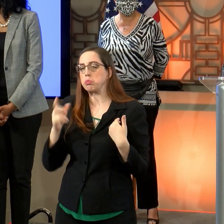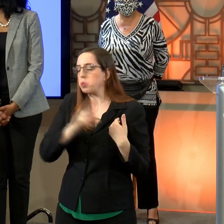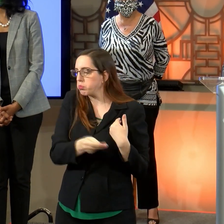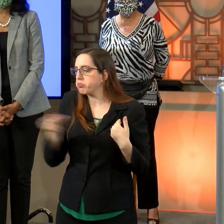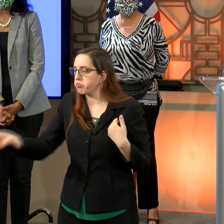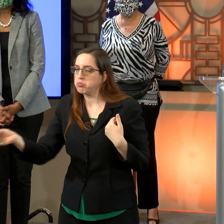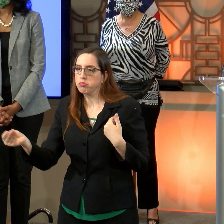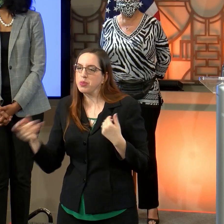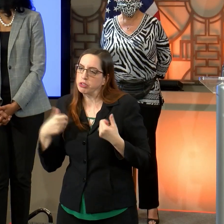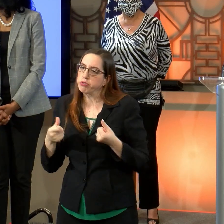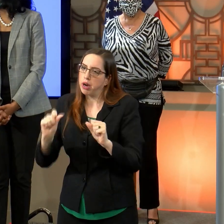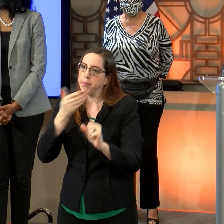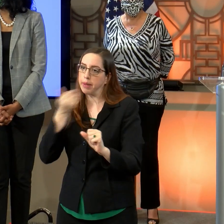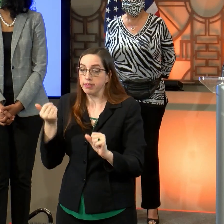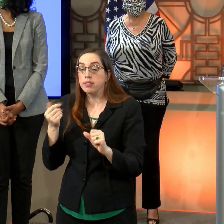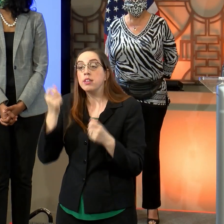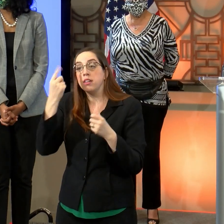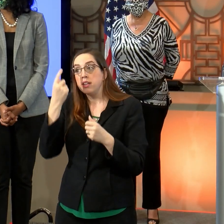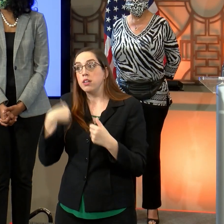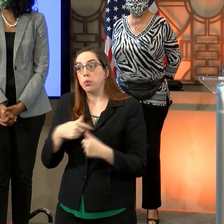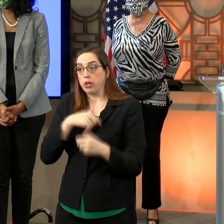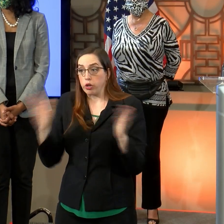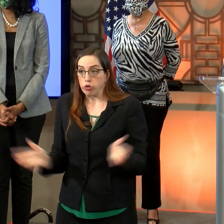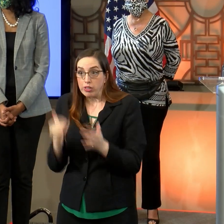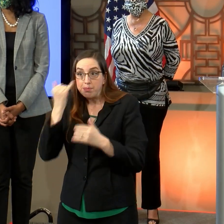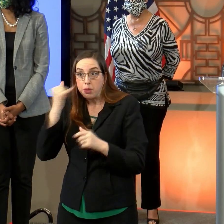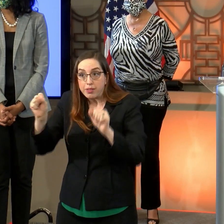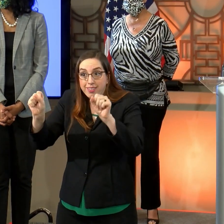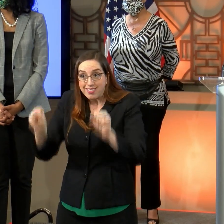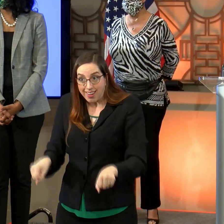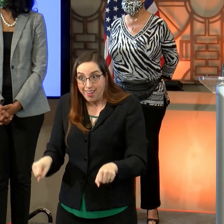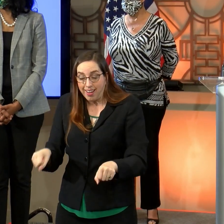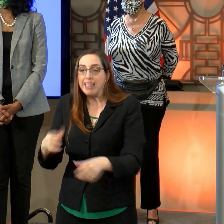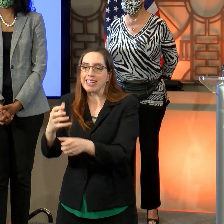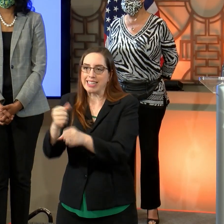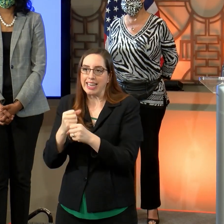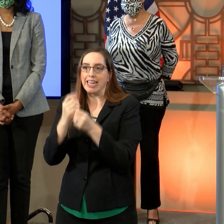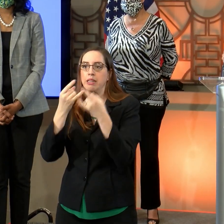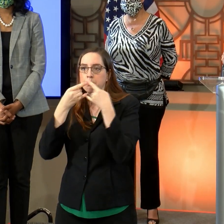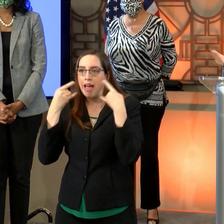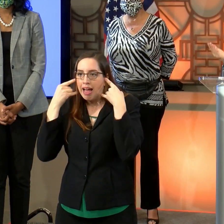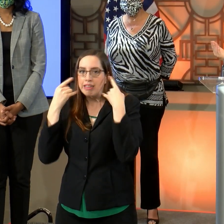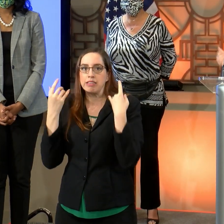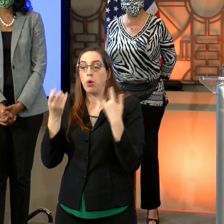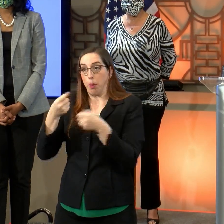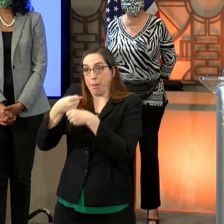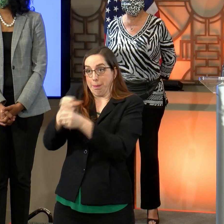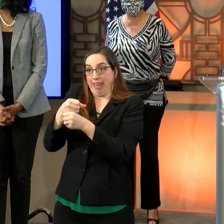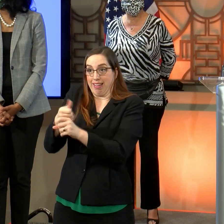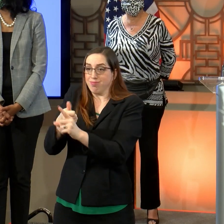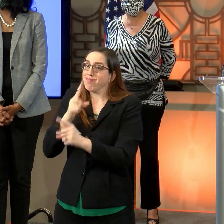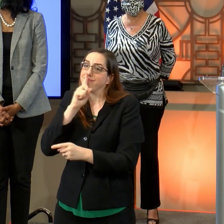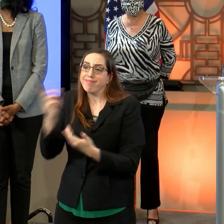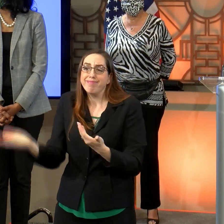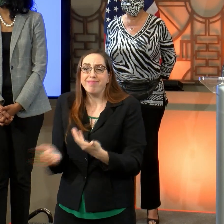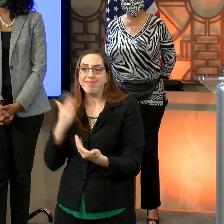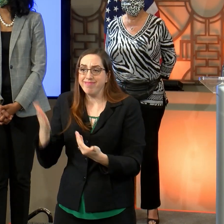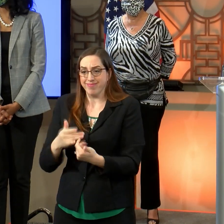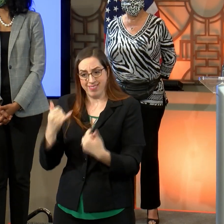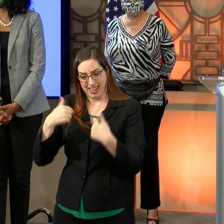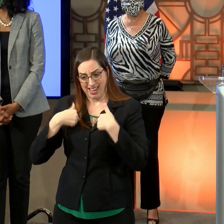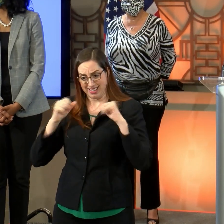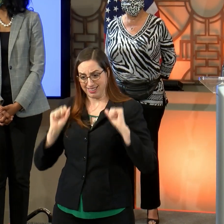going to try to do that. But we do encourage everybody that can to obtain one from any source you have, or make it. It's really easy. If I could